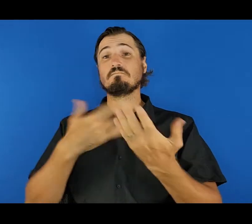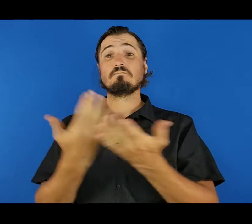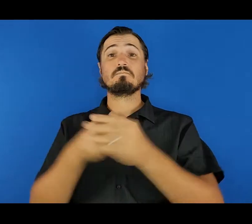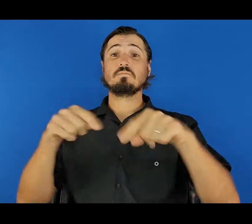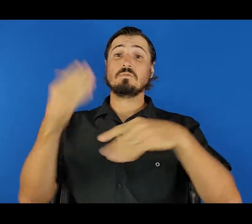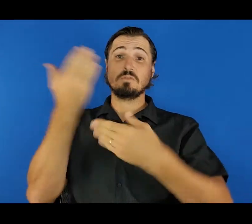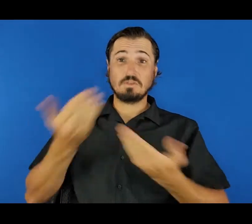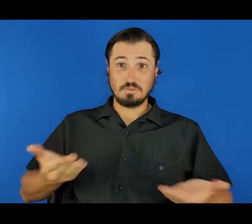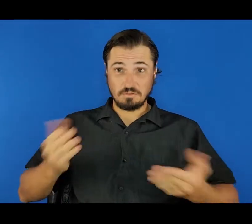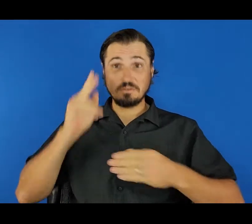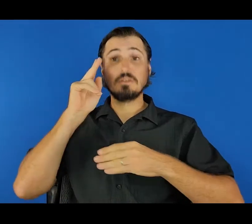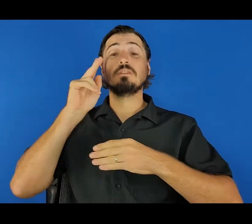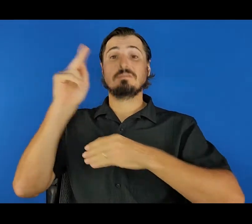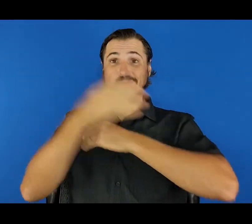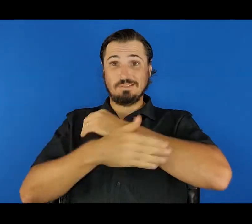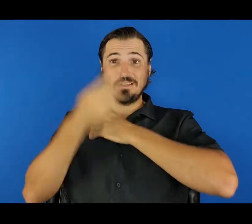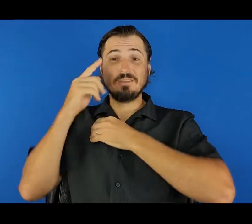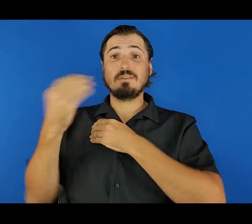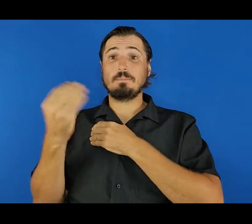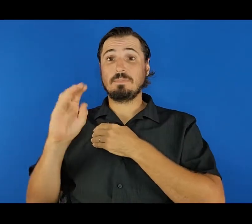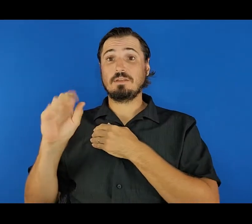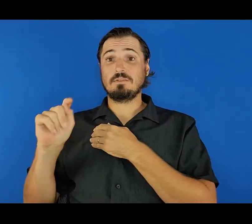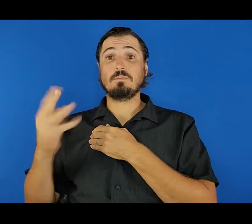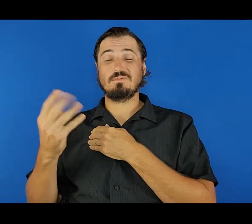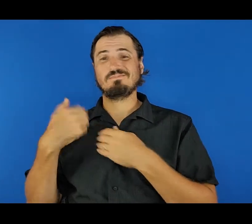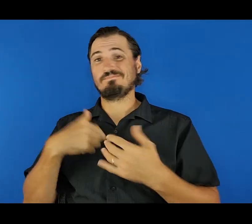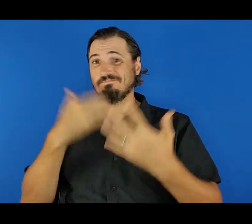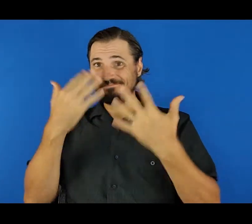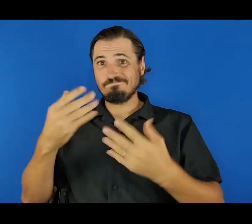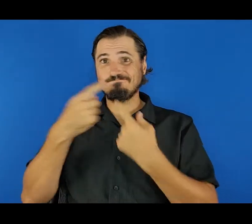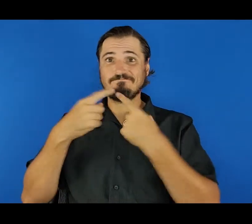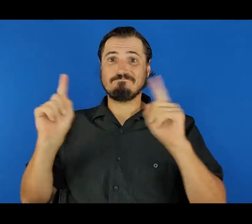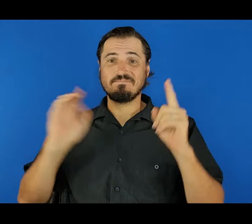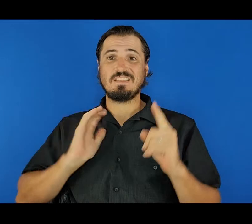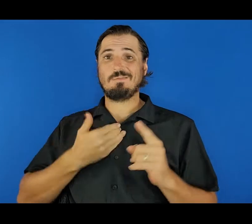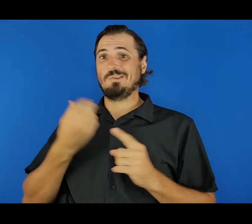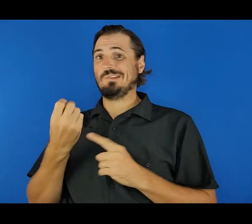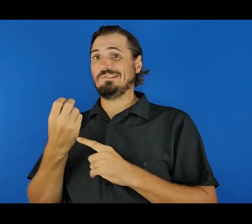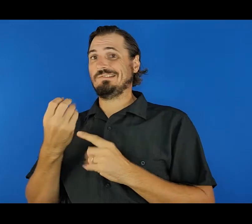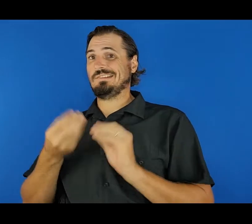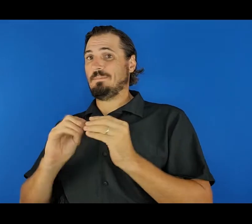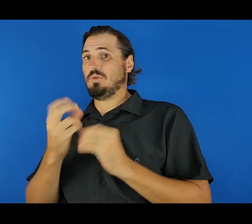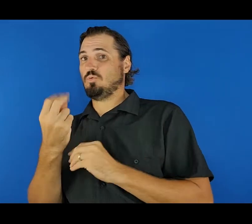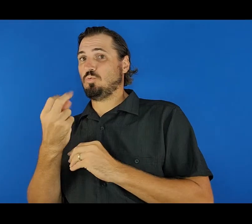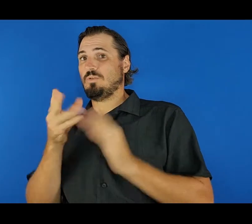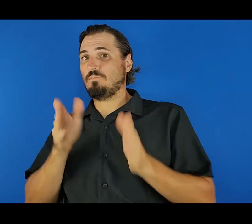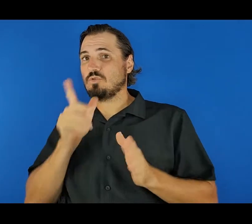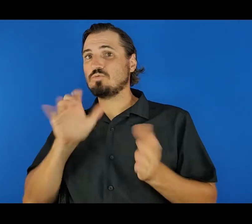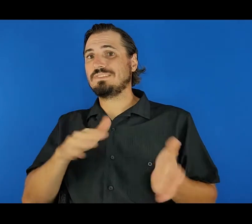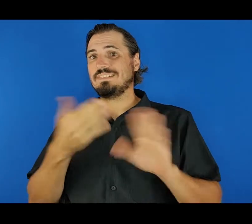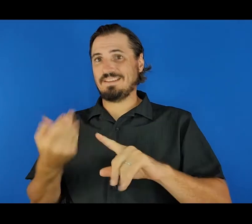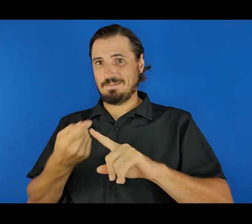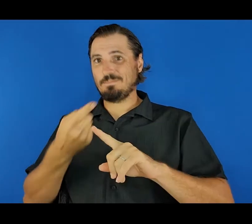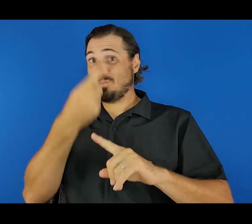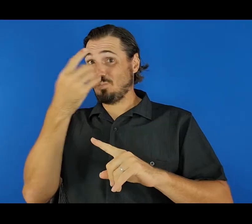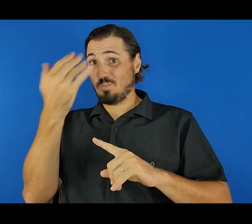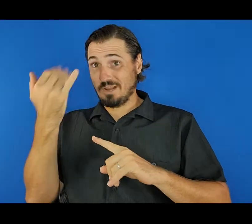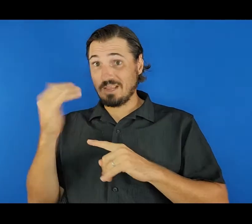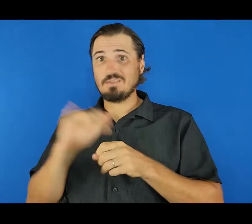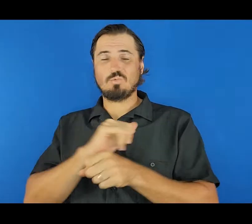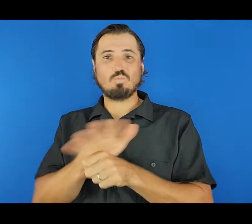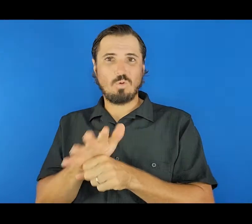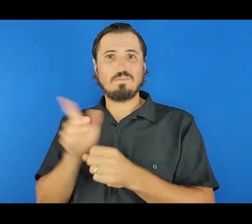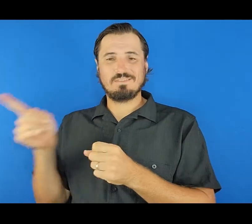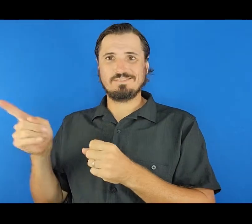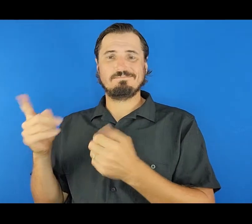Hello, Kauai. This is your County of Kauai briefing for Monday, October 4th. We are saddened to announce our 12th fatality from COVID-19 on